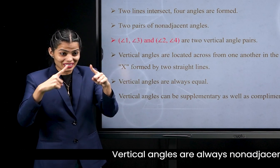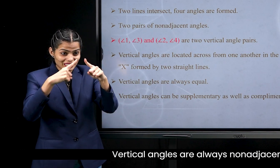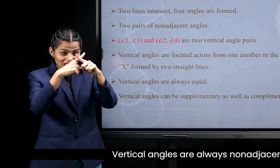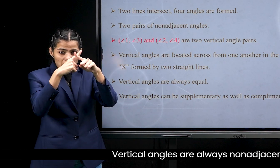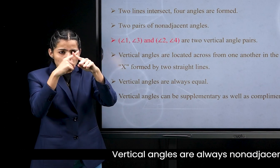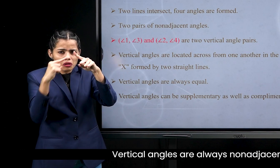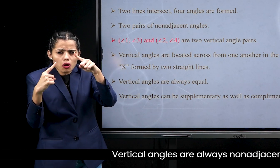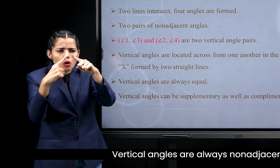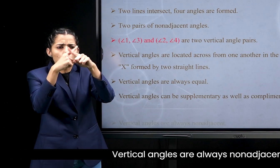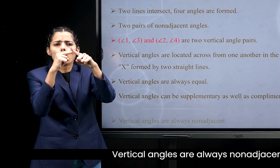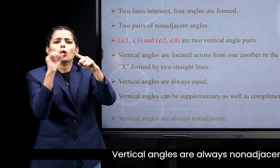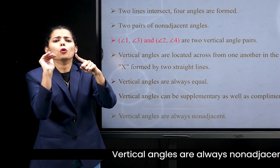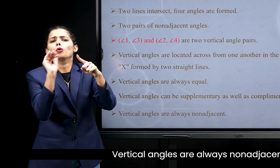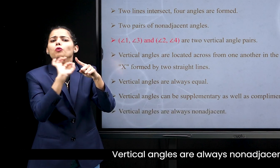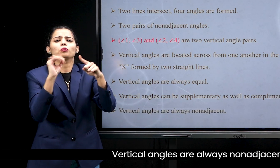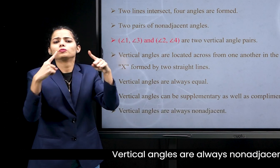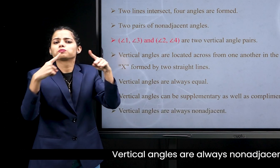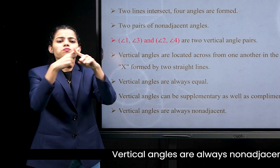Vertical angles are always non-adjacent.